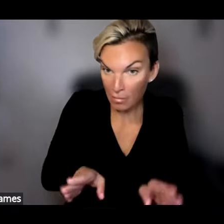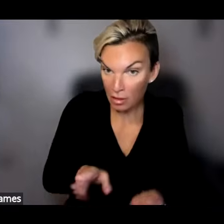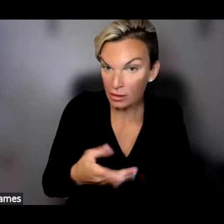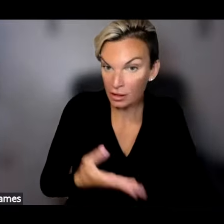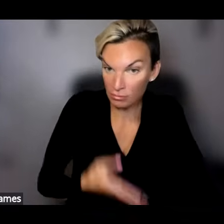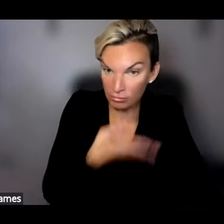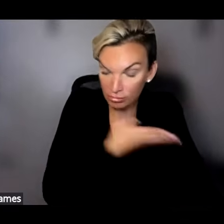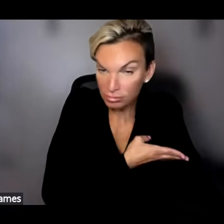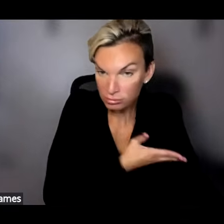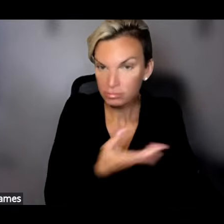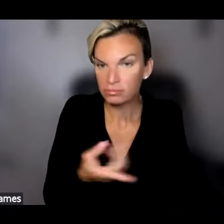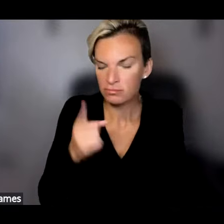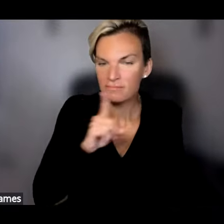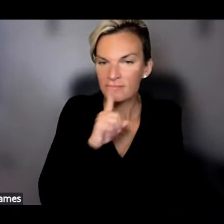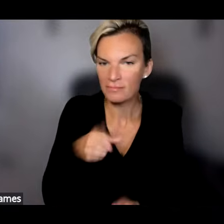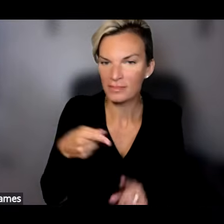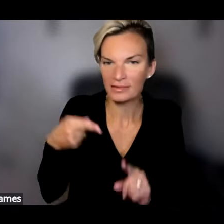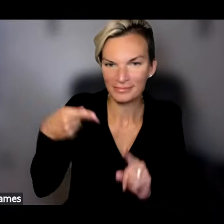purpose language,